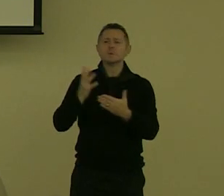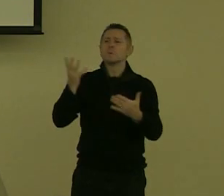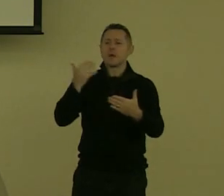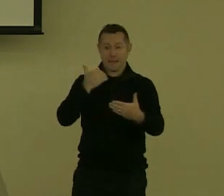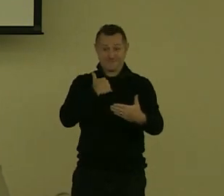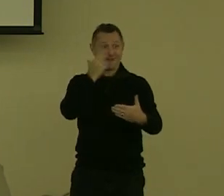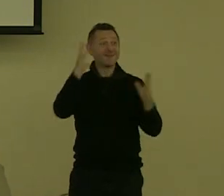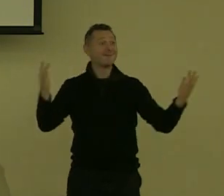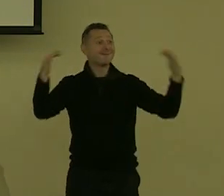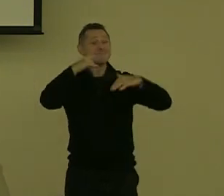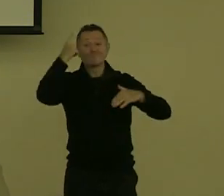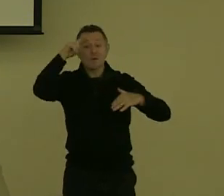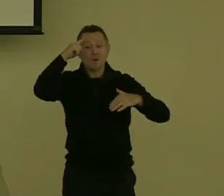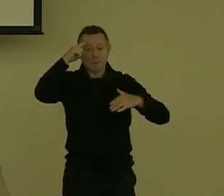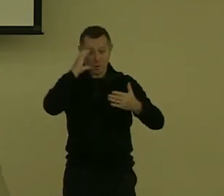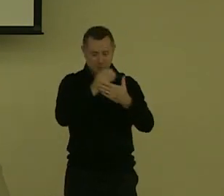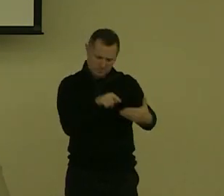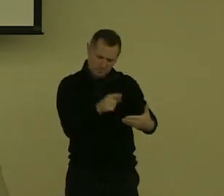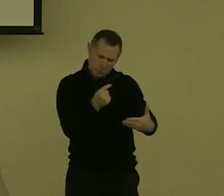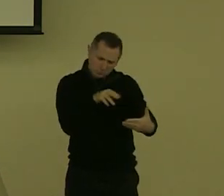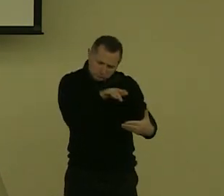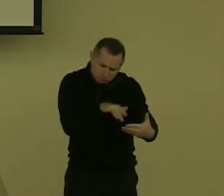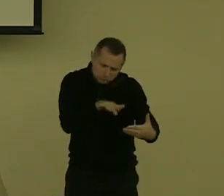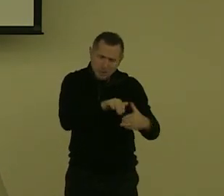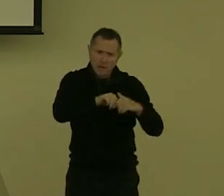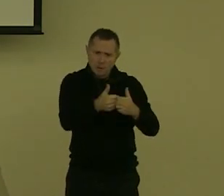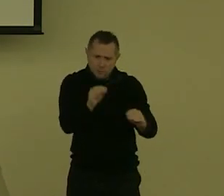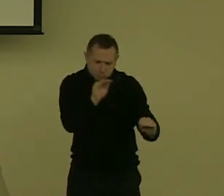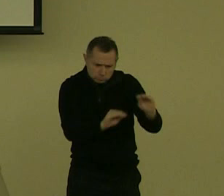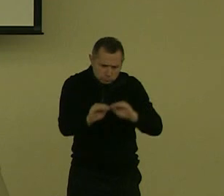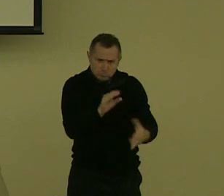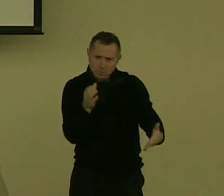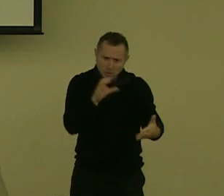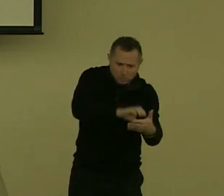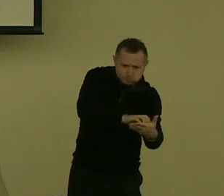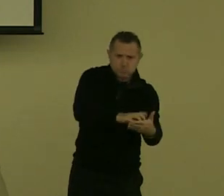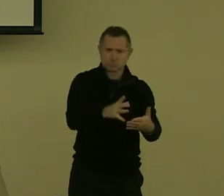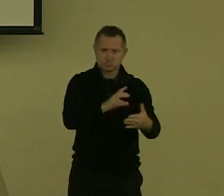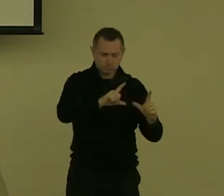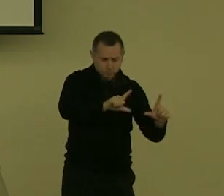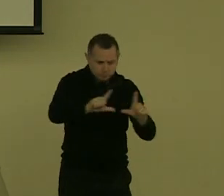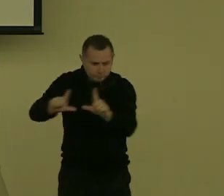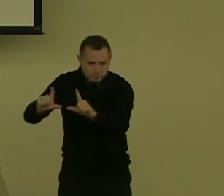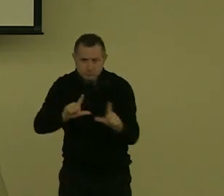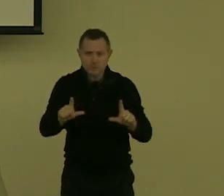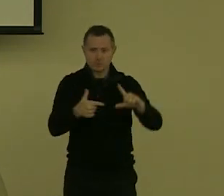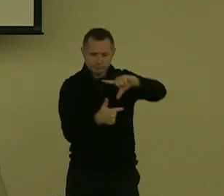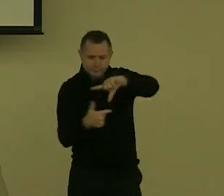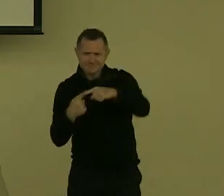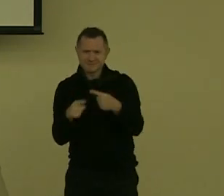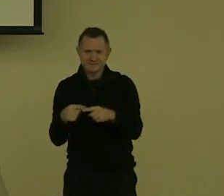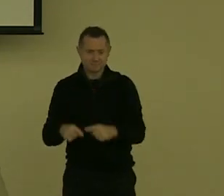my claim to fame, besides my first initial, is that I work in the area